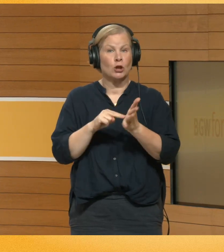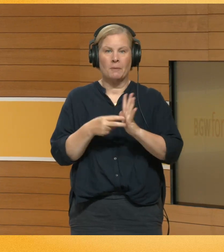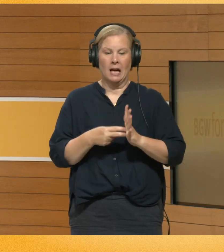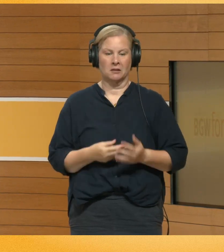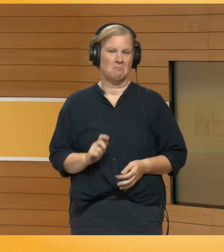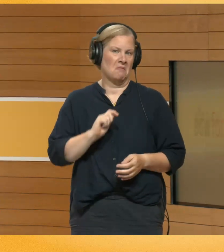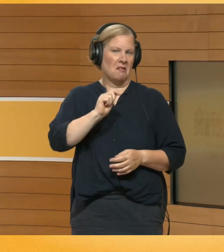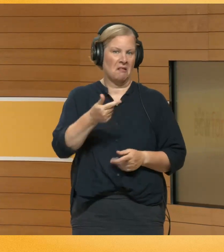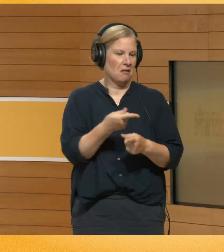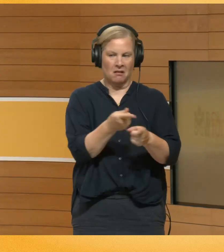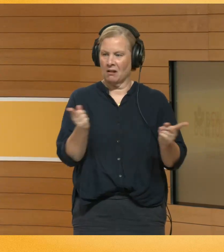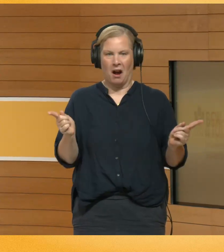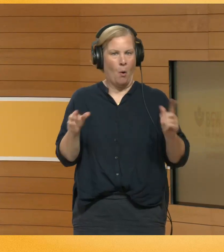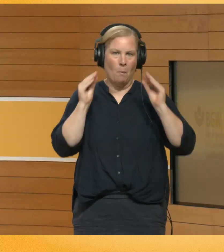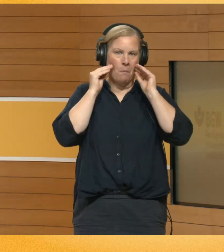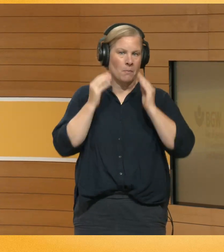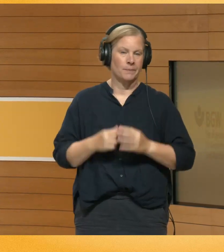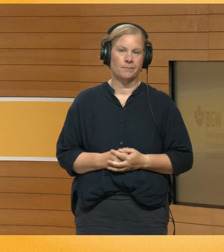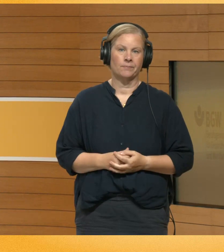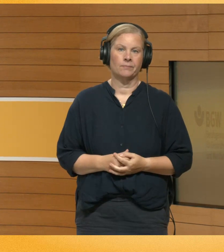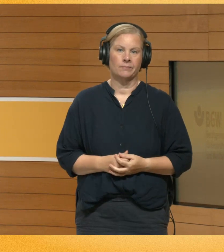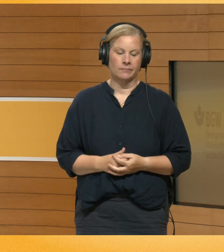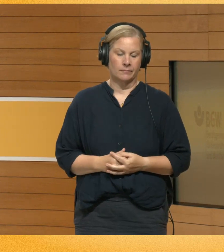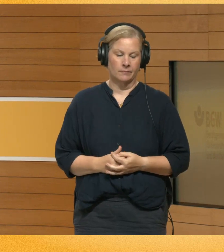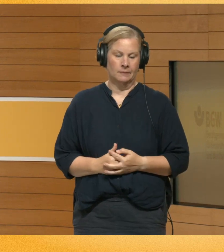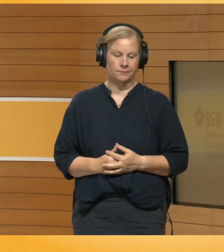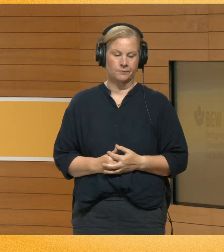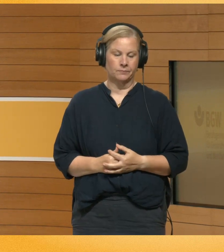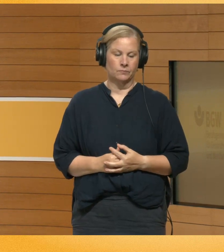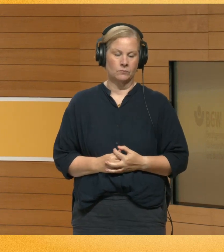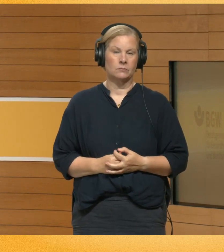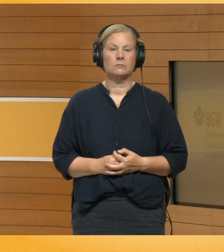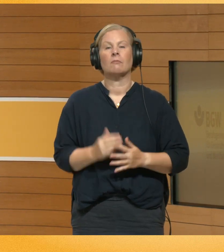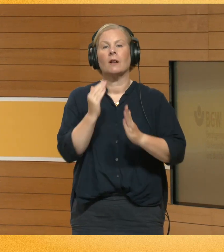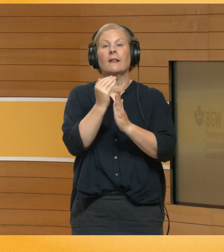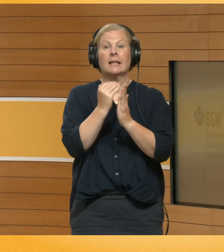see systematically planned work processes. And the